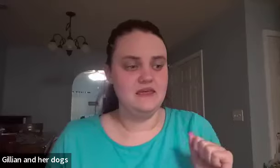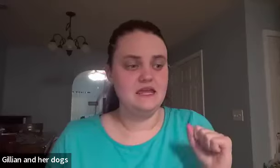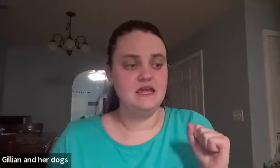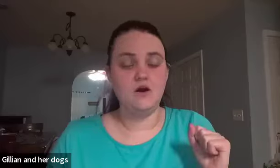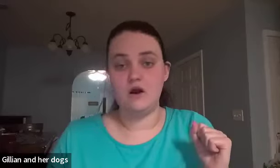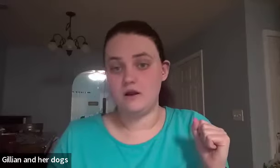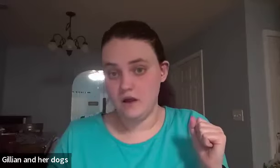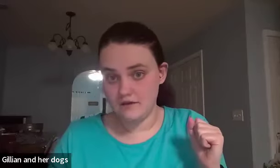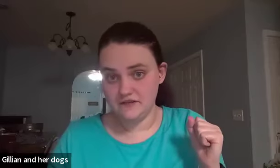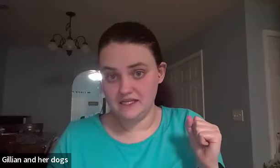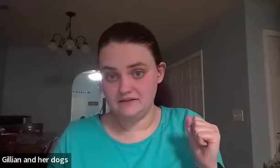And then our coffee,